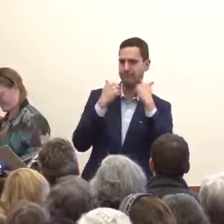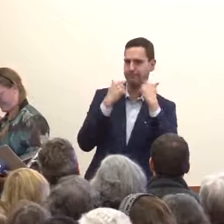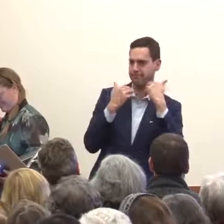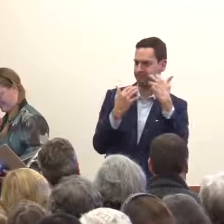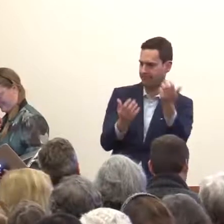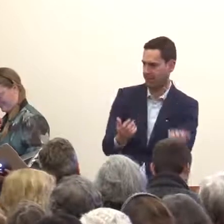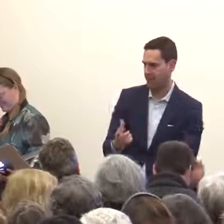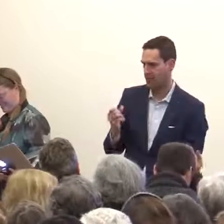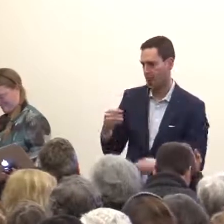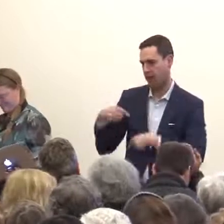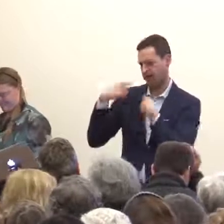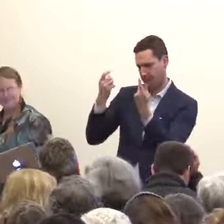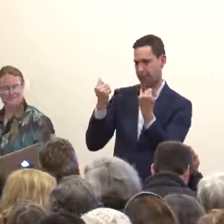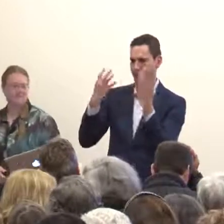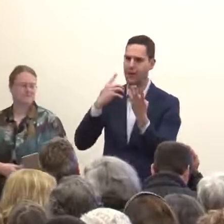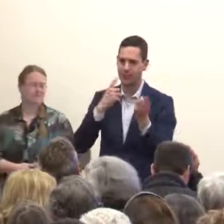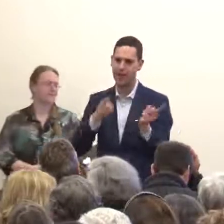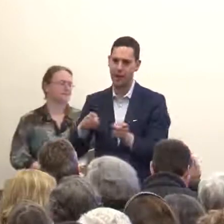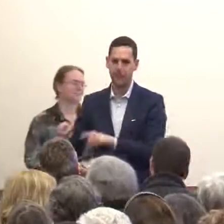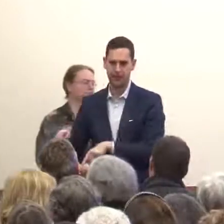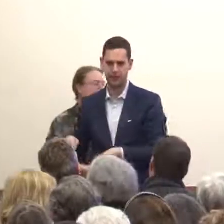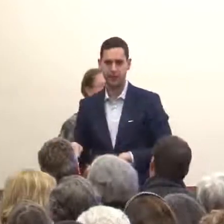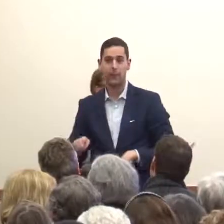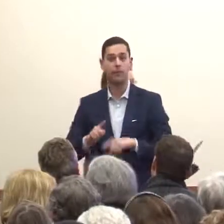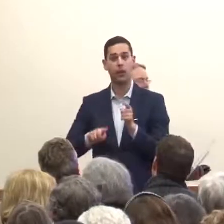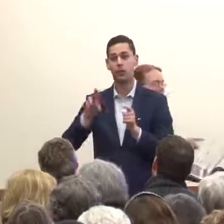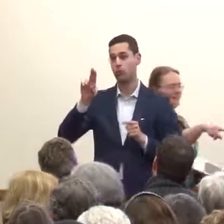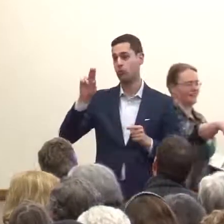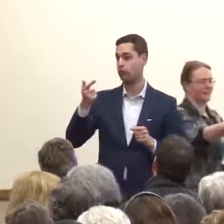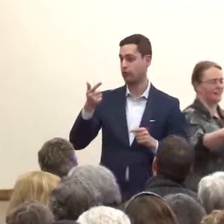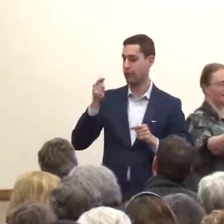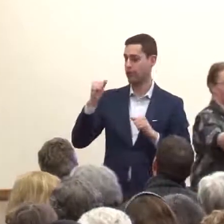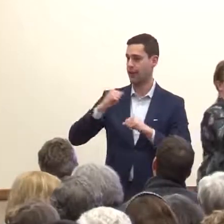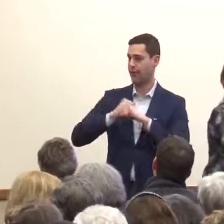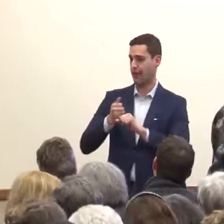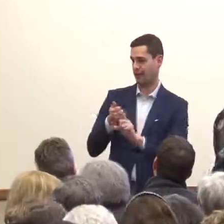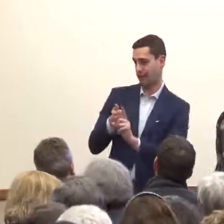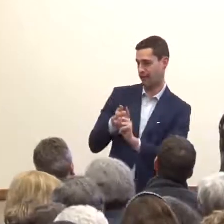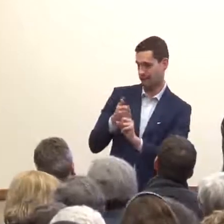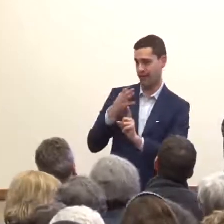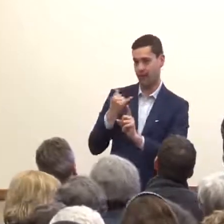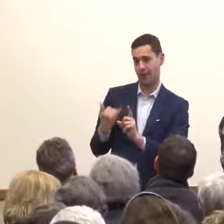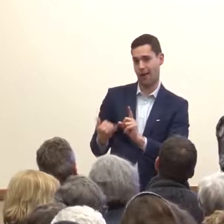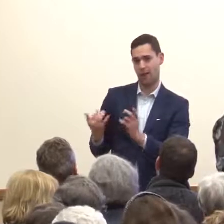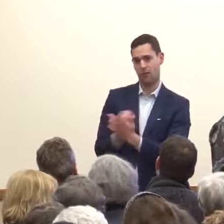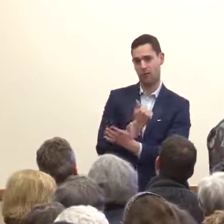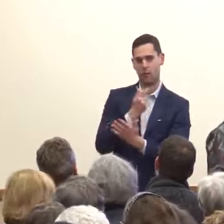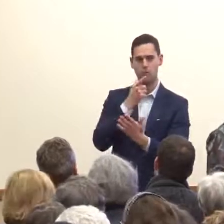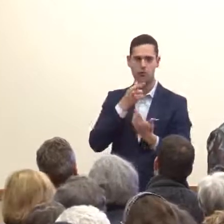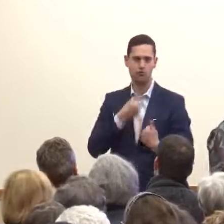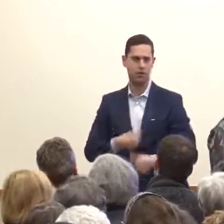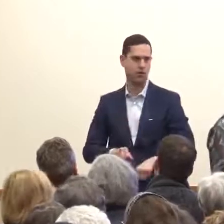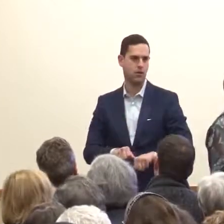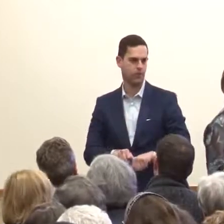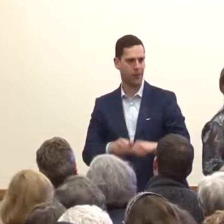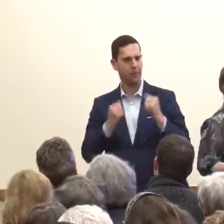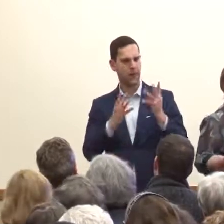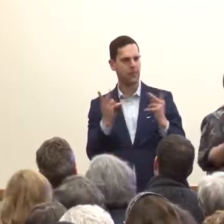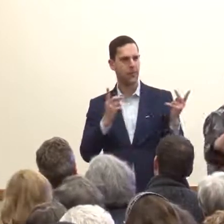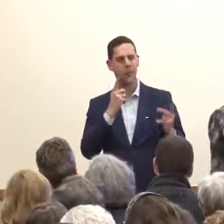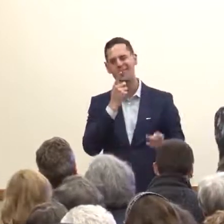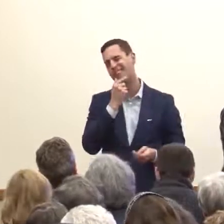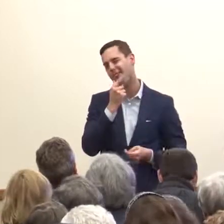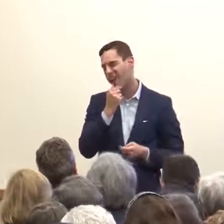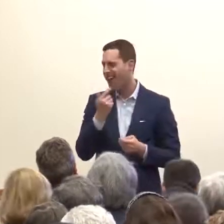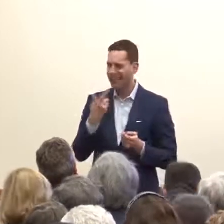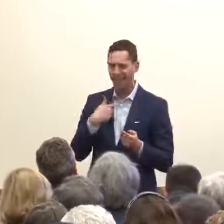on. Universal grammar, however, can defend itself, and it's going to do so now. Many people would say, well, goodness gracious, there